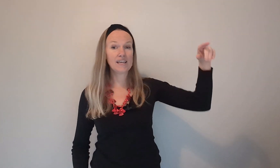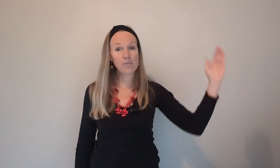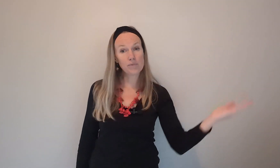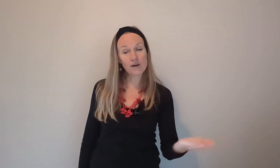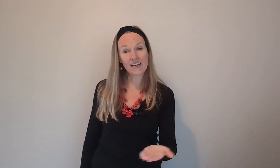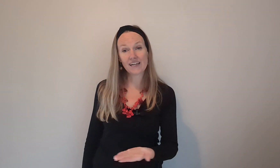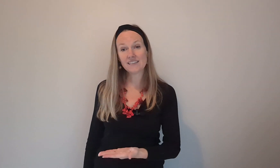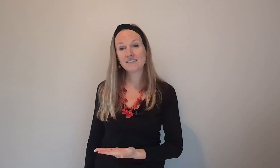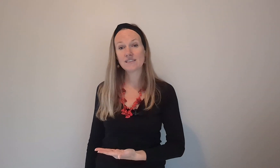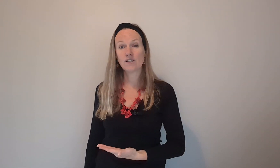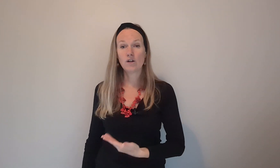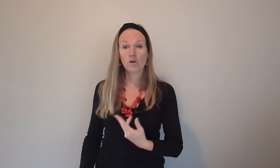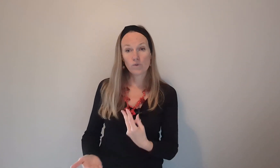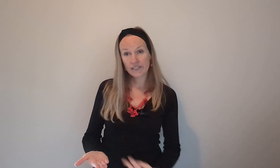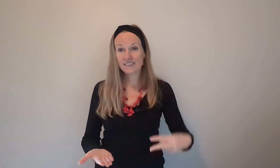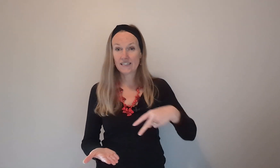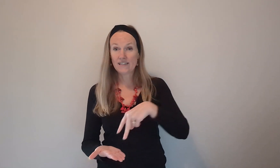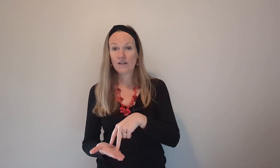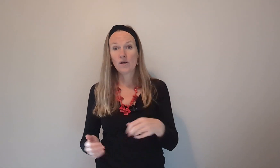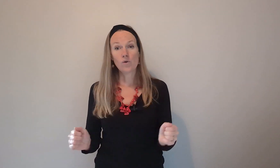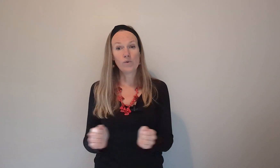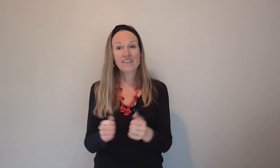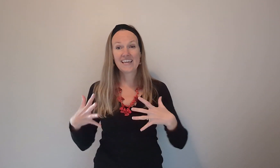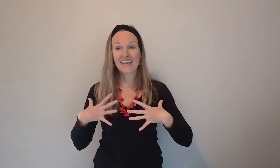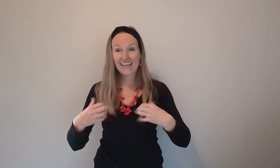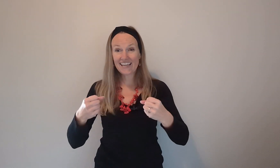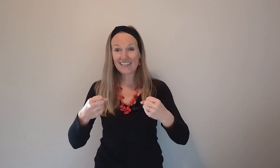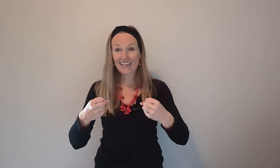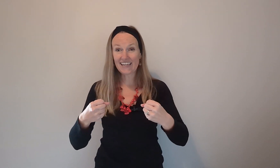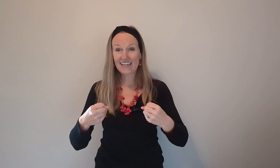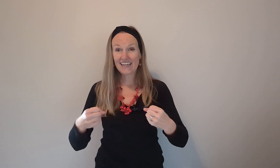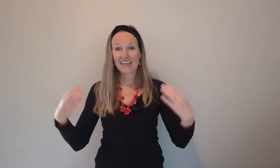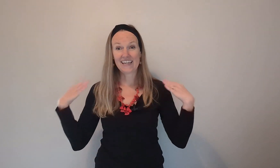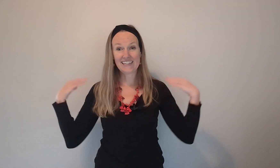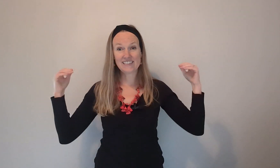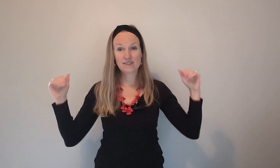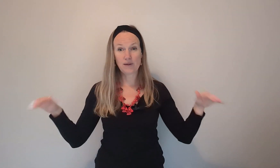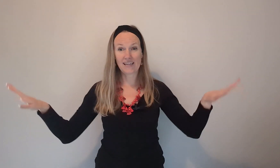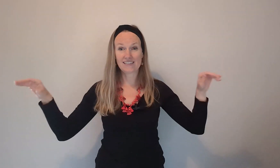he brings, risen with healing in his wings.